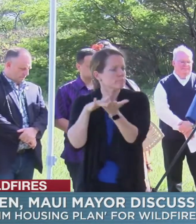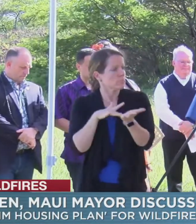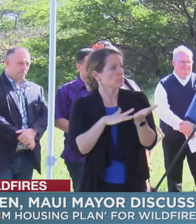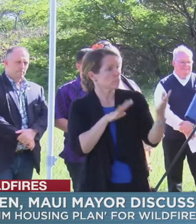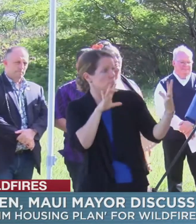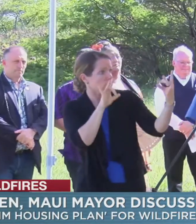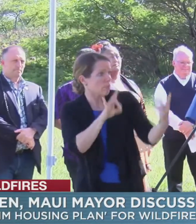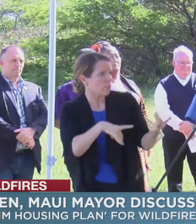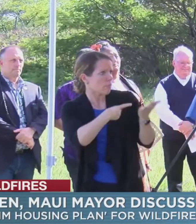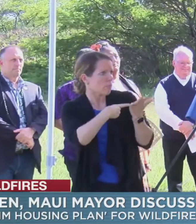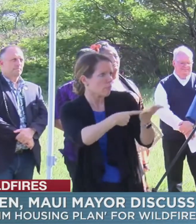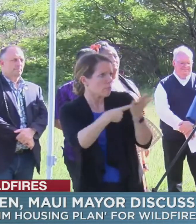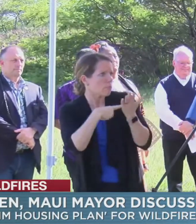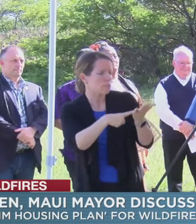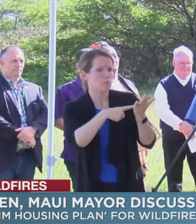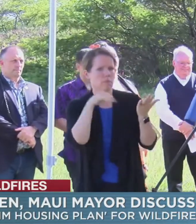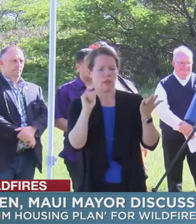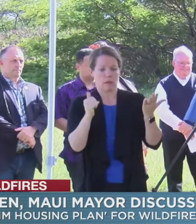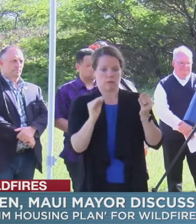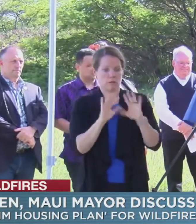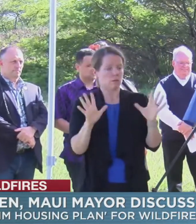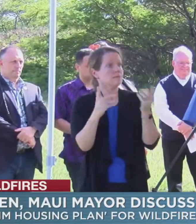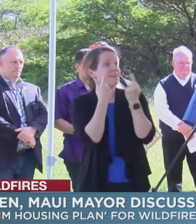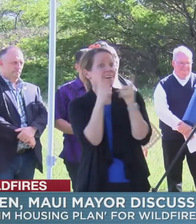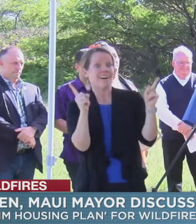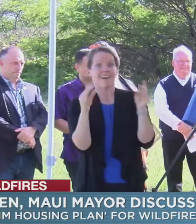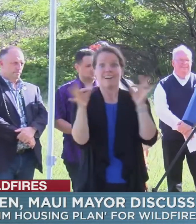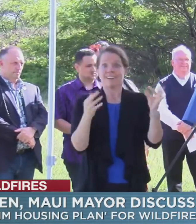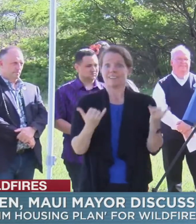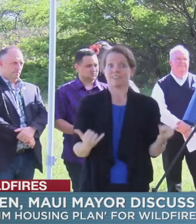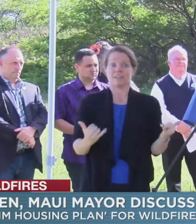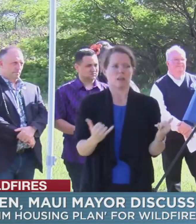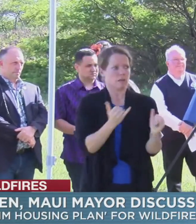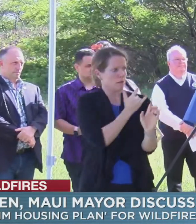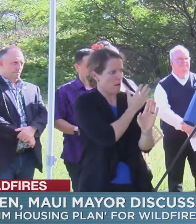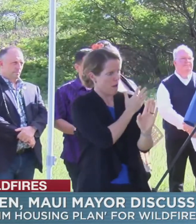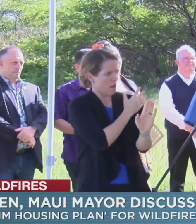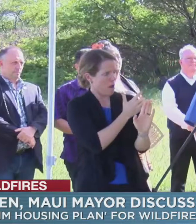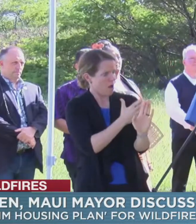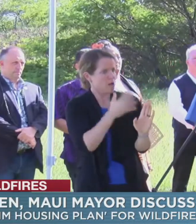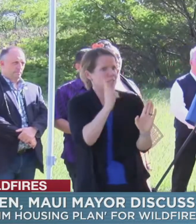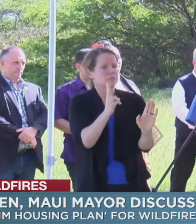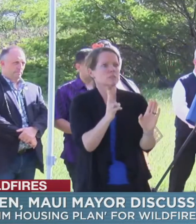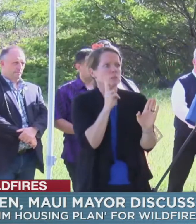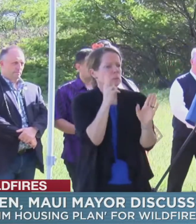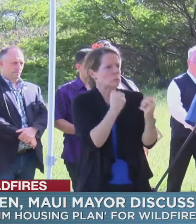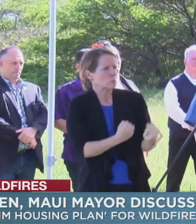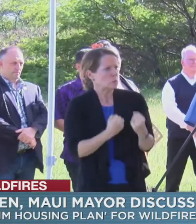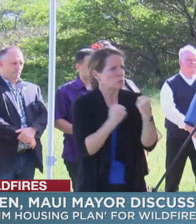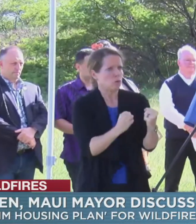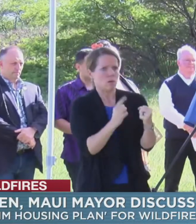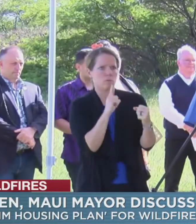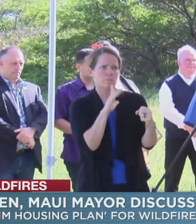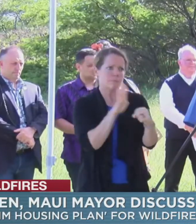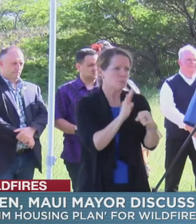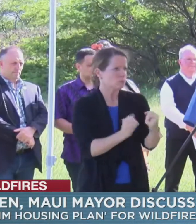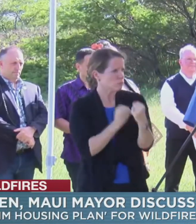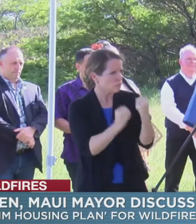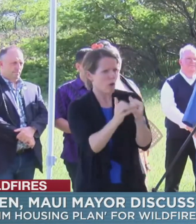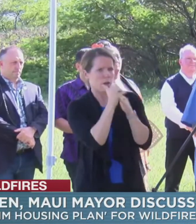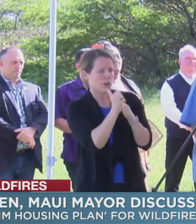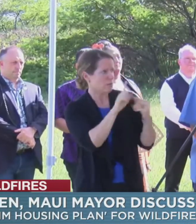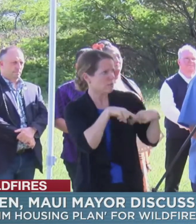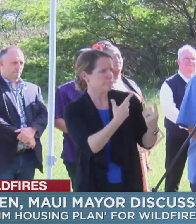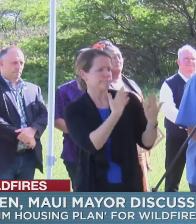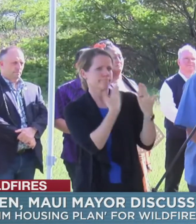input has really been, this is a work product of that effort. So I really want to recognize their leadership and their commitment over time.